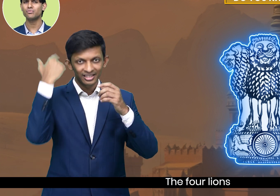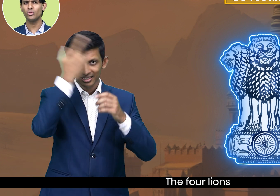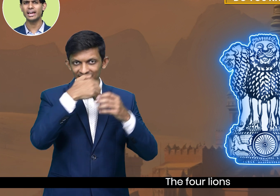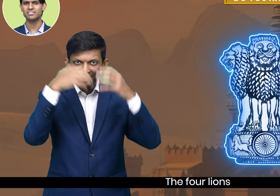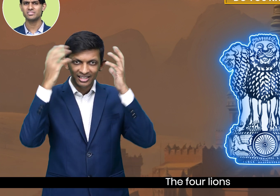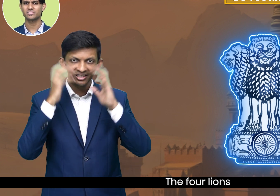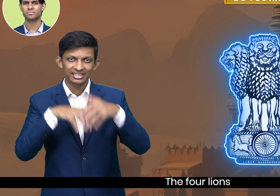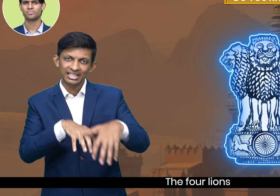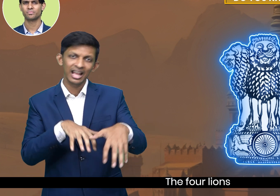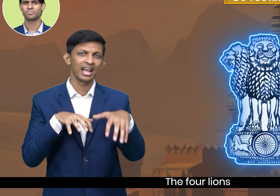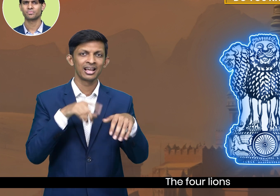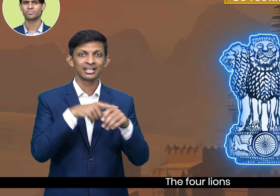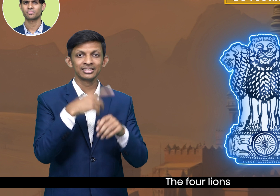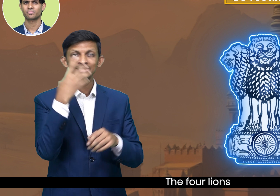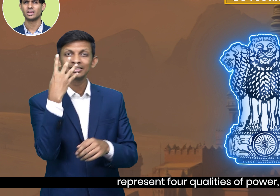The 4 lions